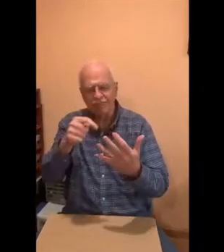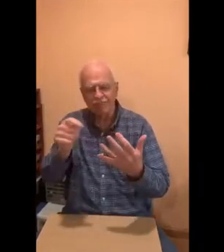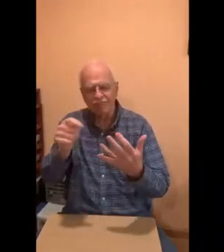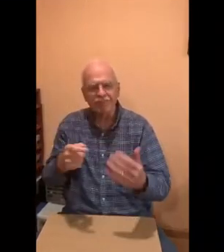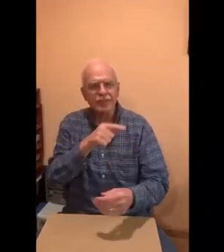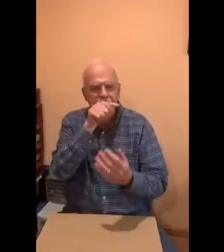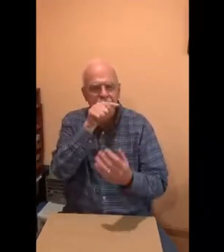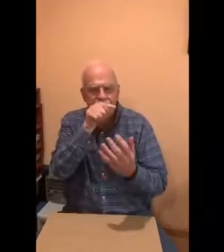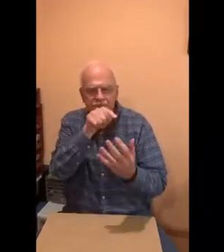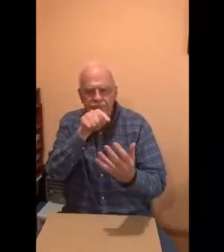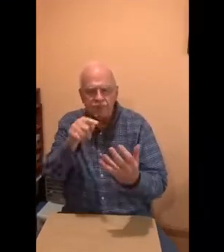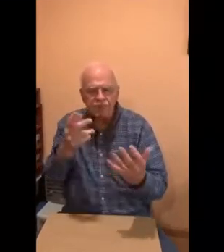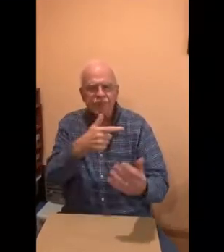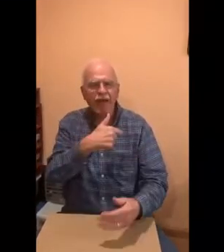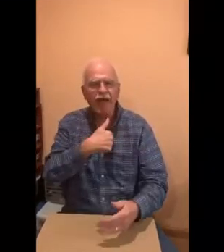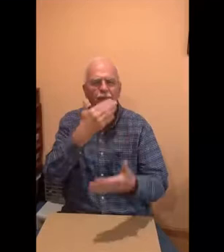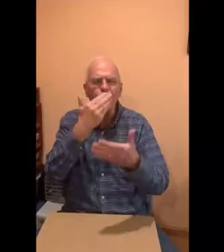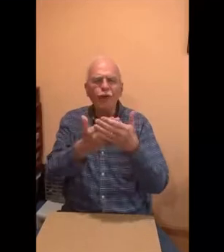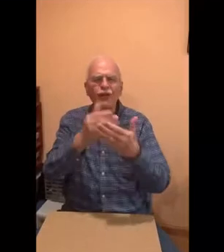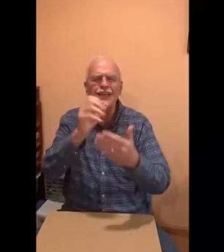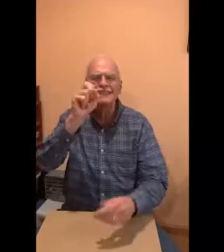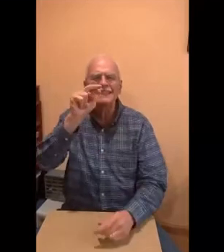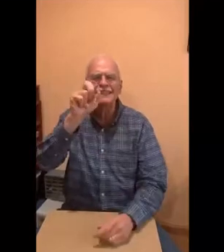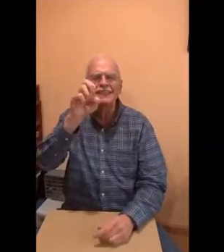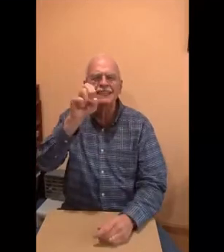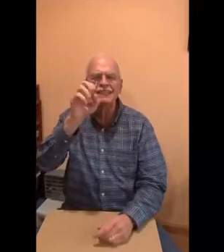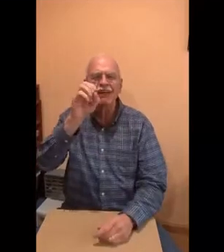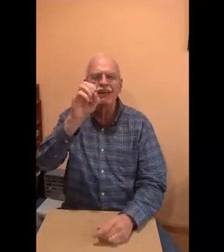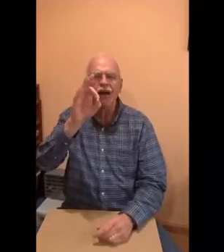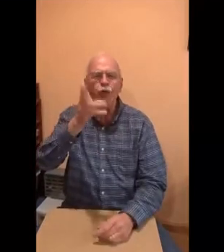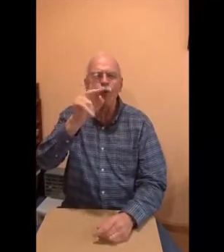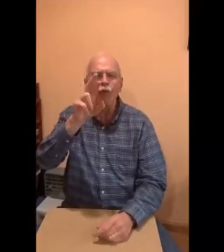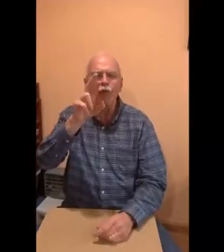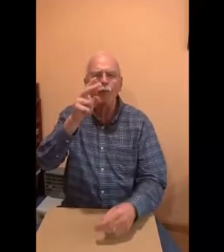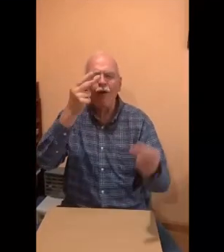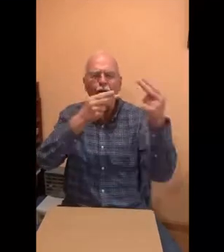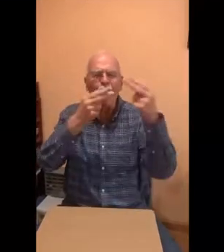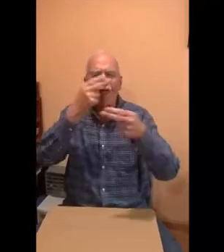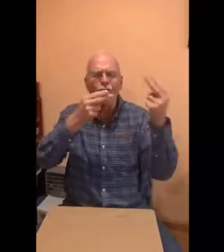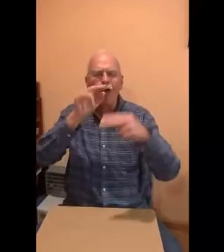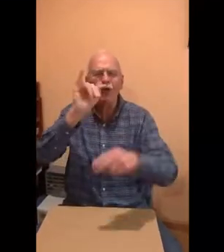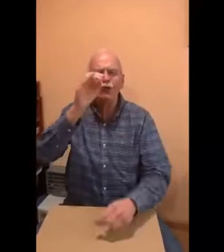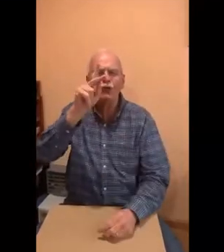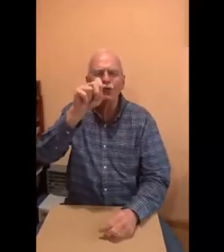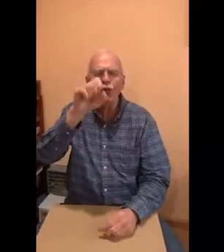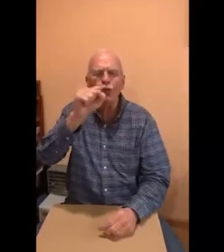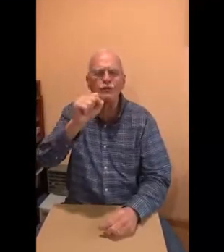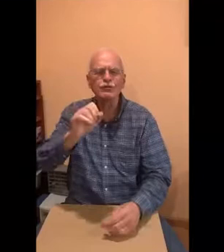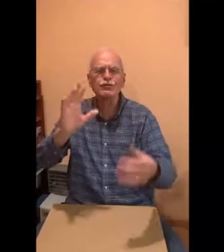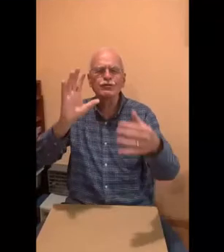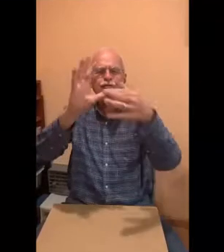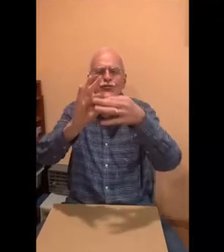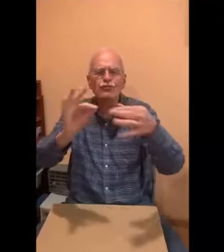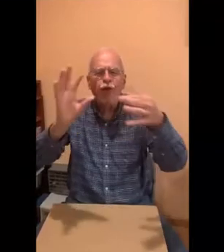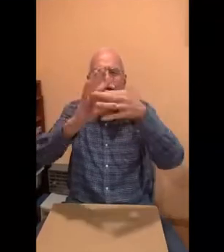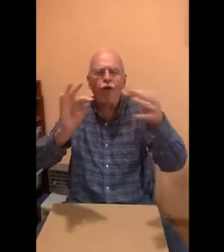about him. There's so many things to remember. He has a good sense of humor and